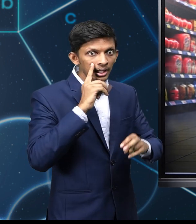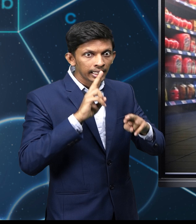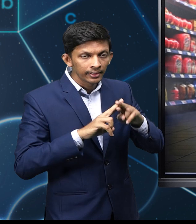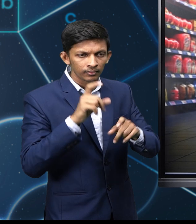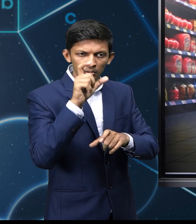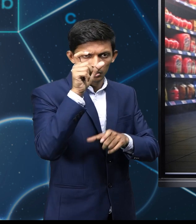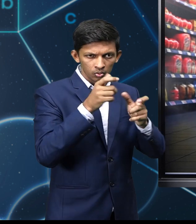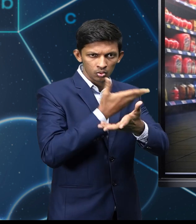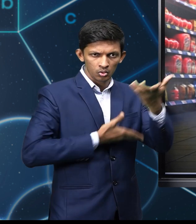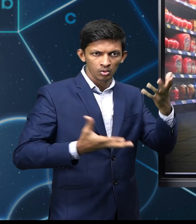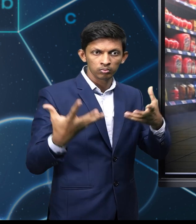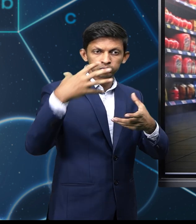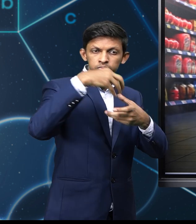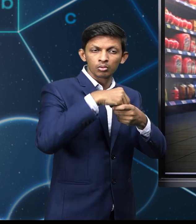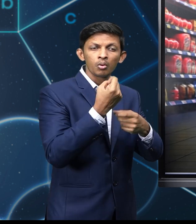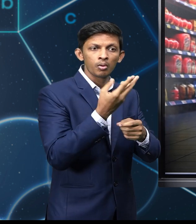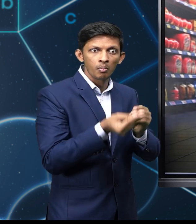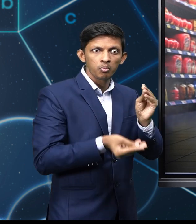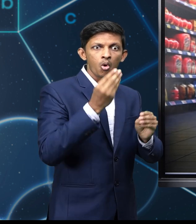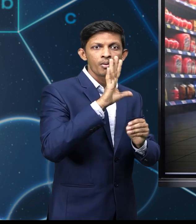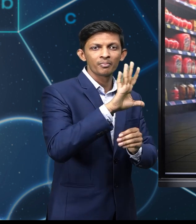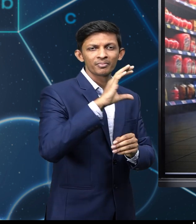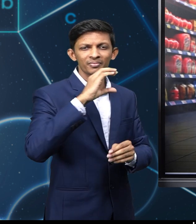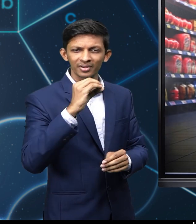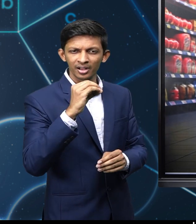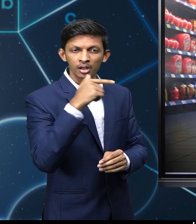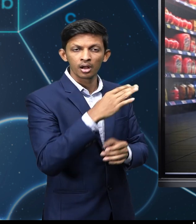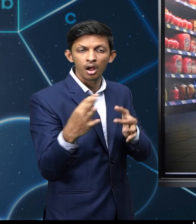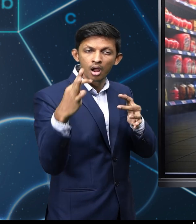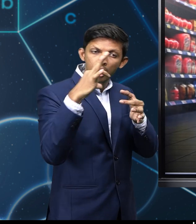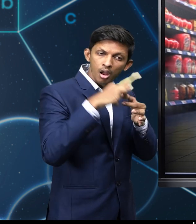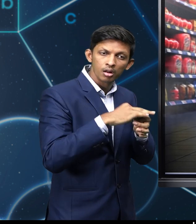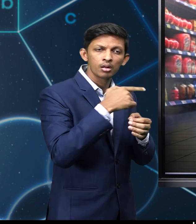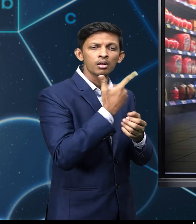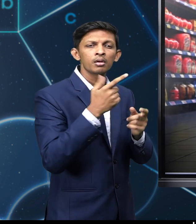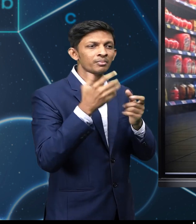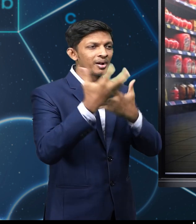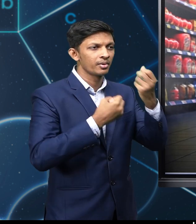If 50 more soldiers join them, how long will these groceries last?